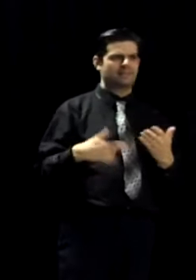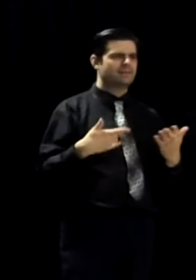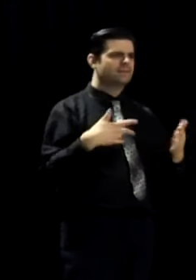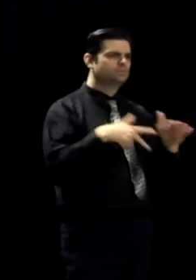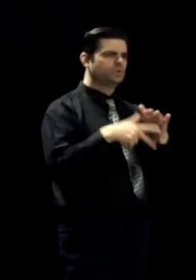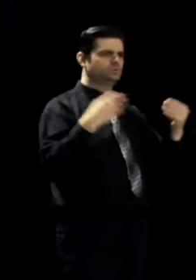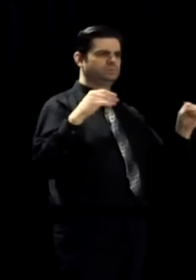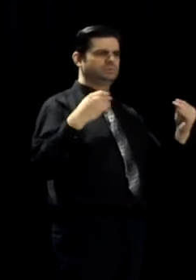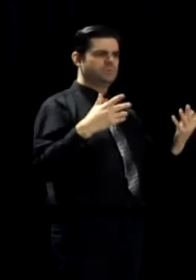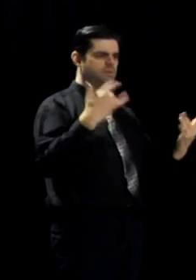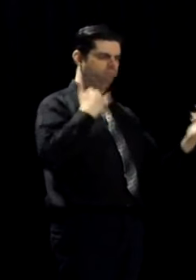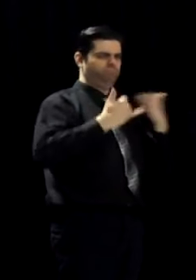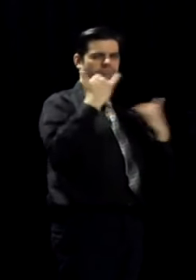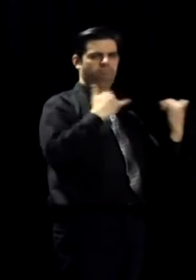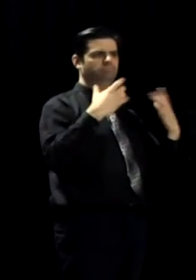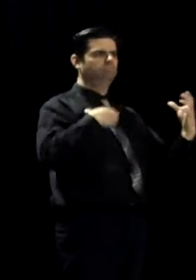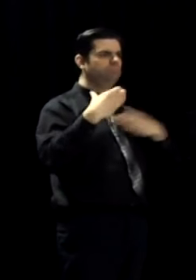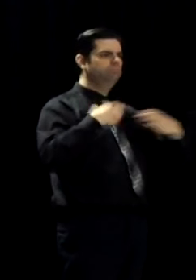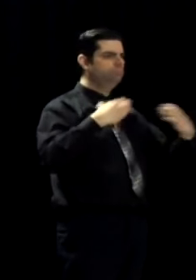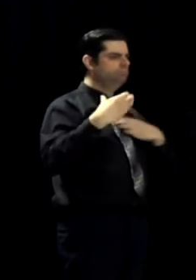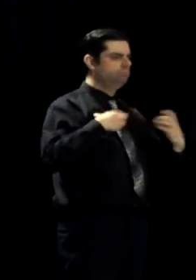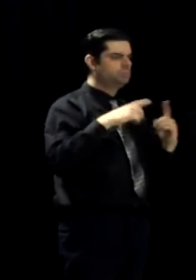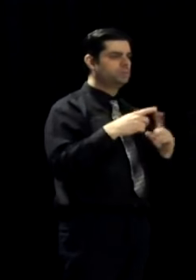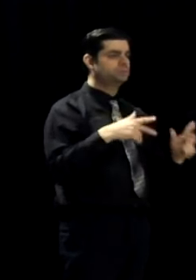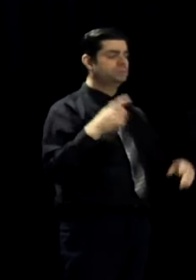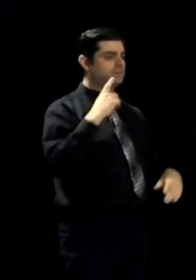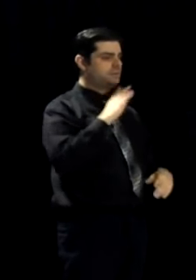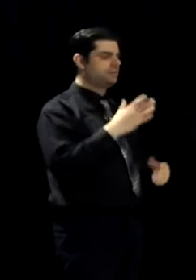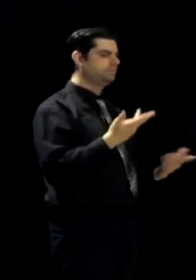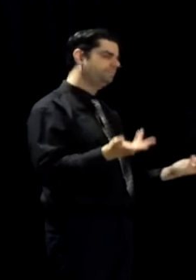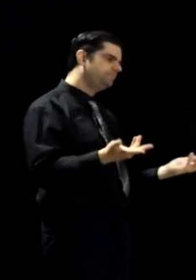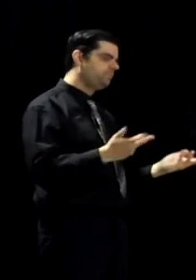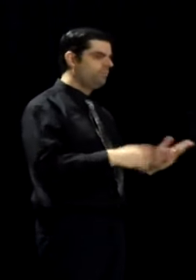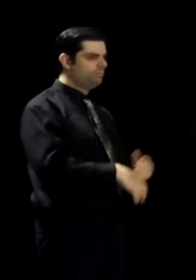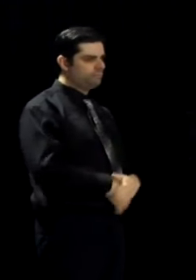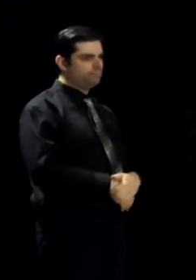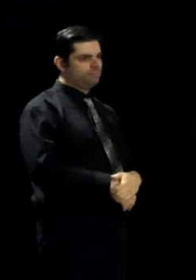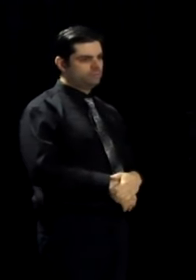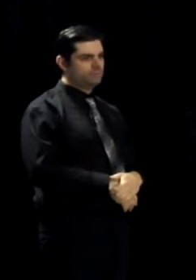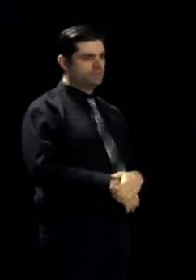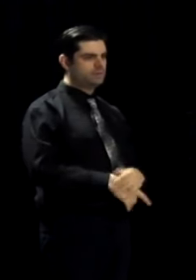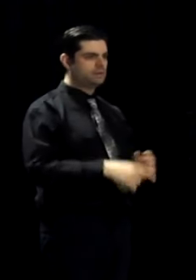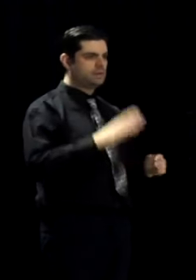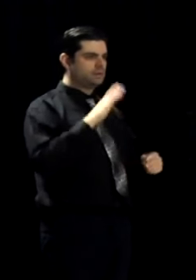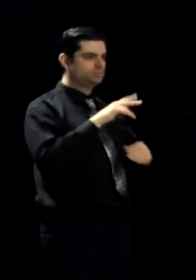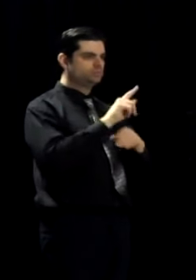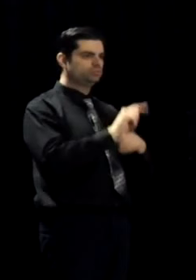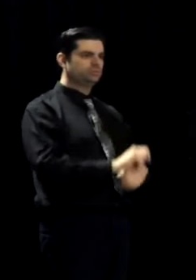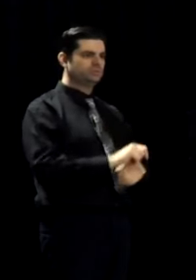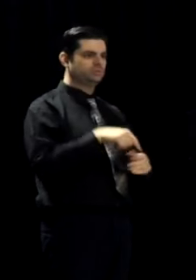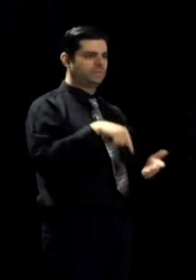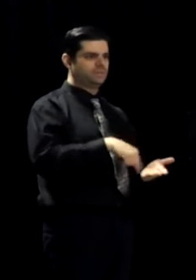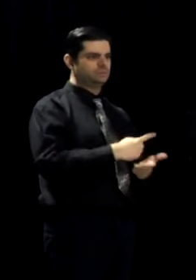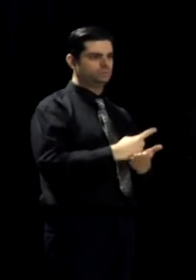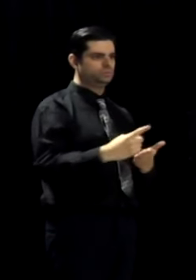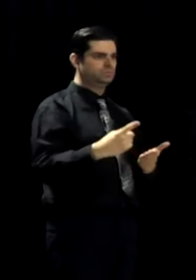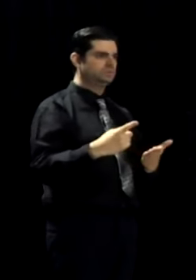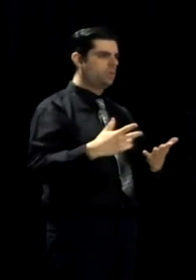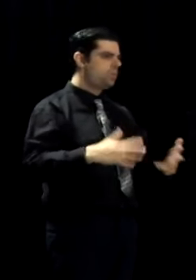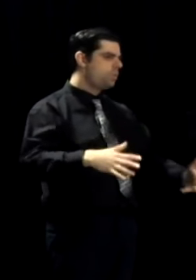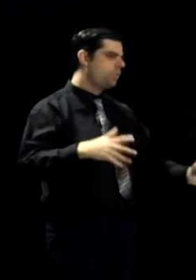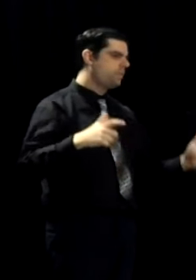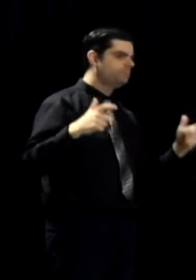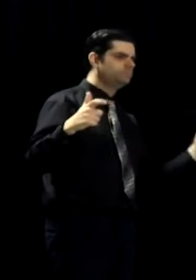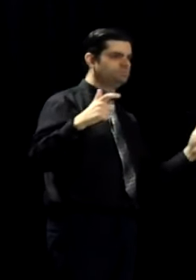shouldn't happen, and I know that there's some big ones traditionally this upcoming week. I think the